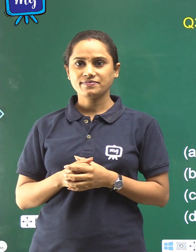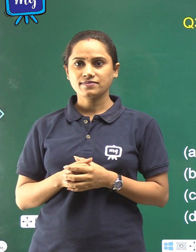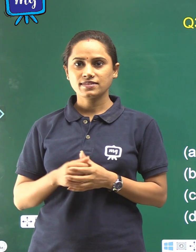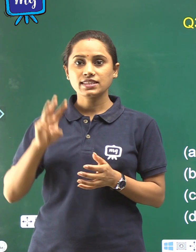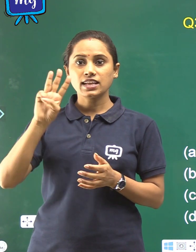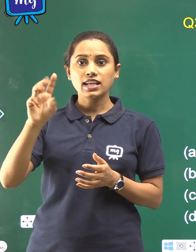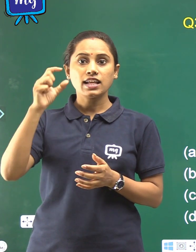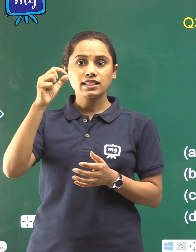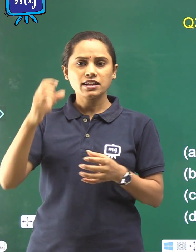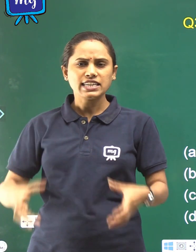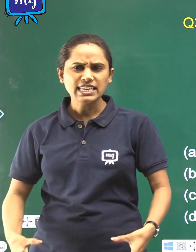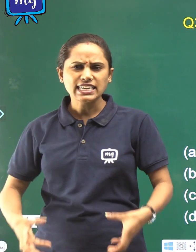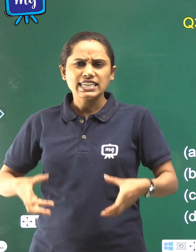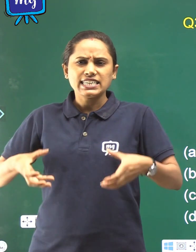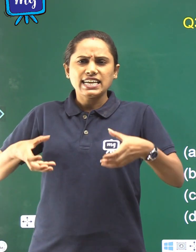30 ton